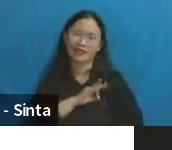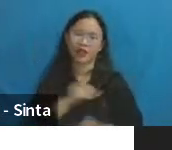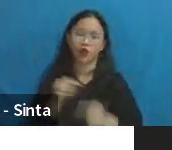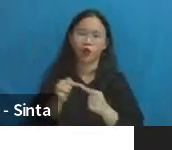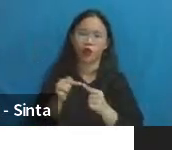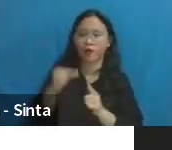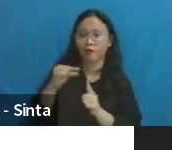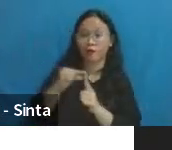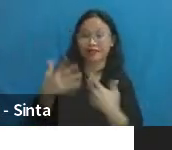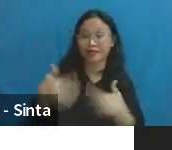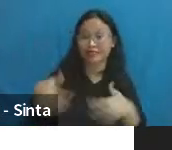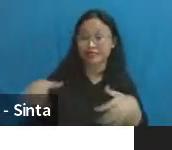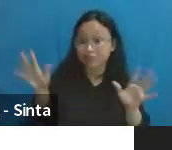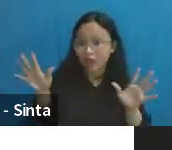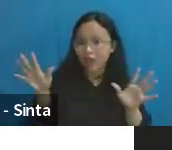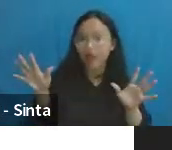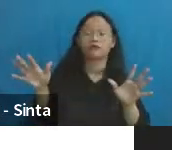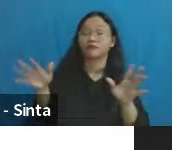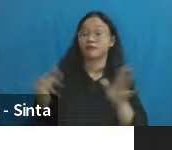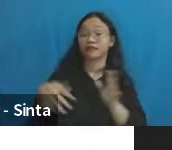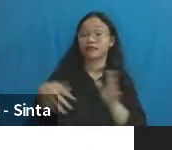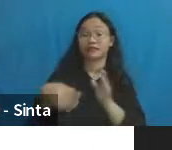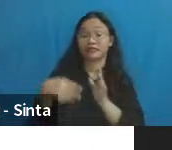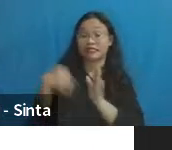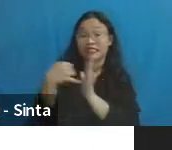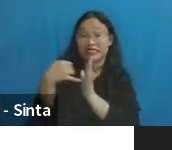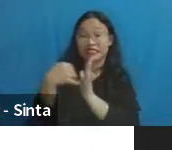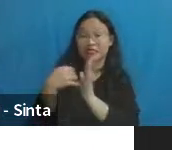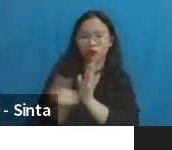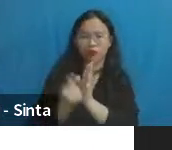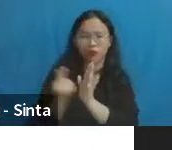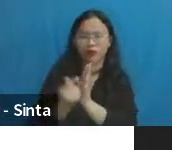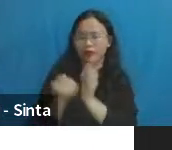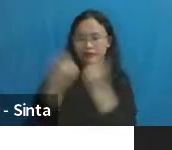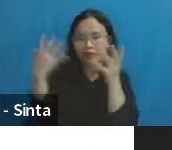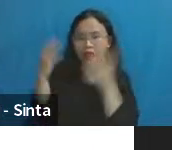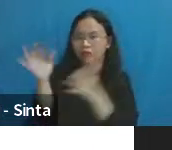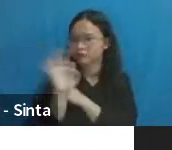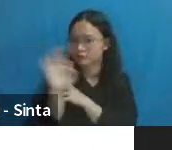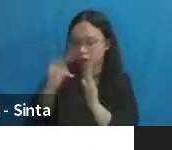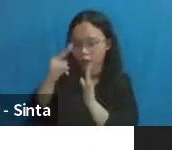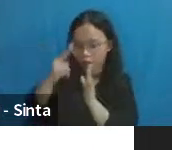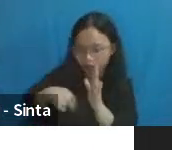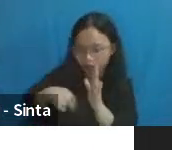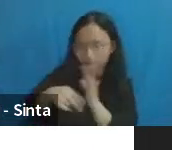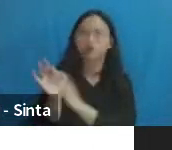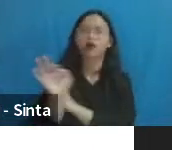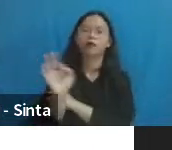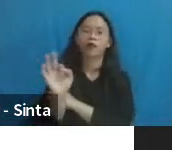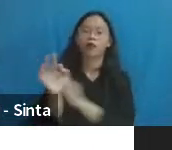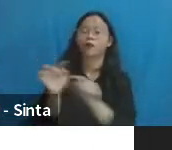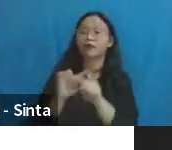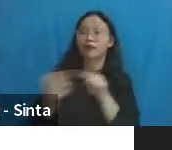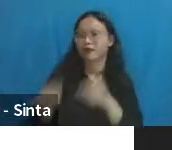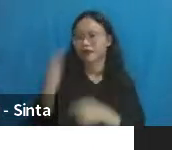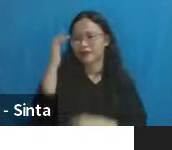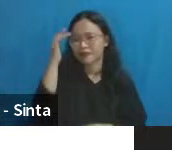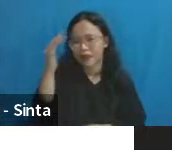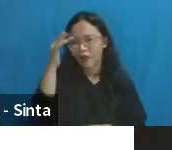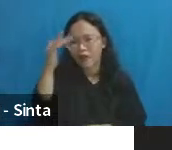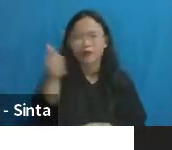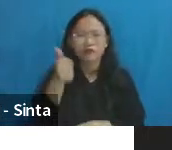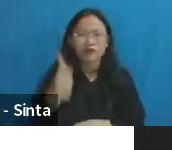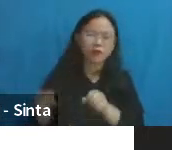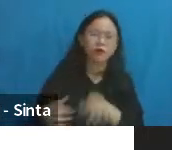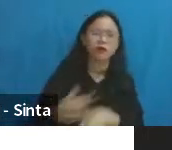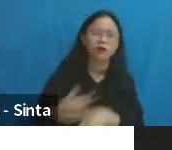so they are often with the theories that they will be used to silence protest and human rights defenders